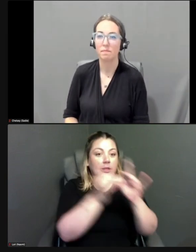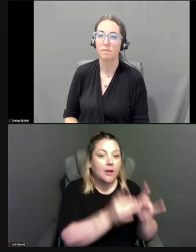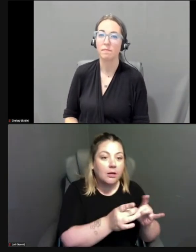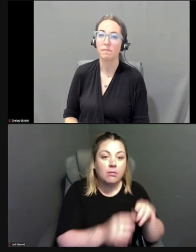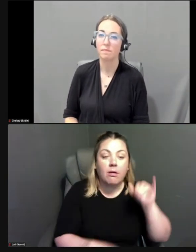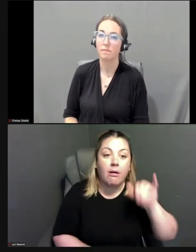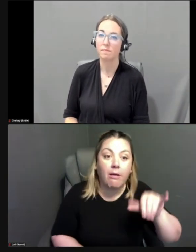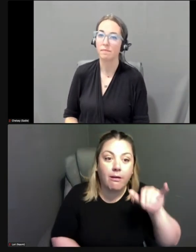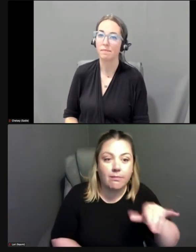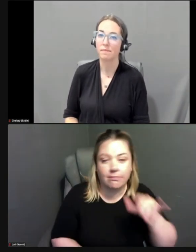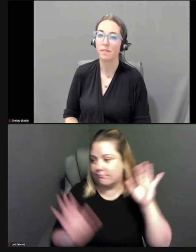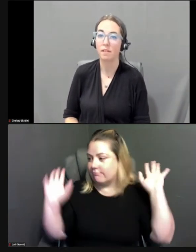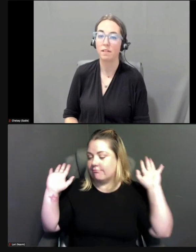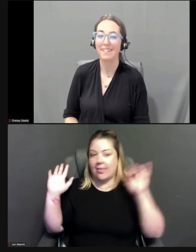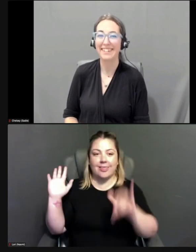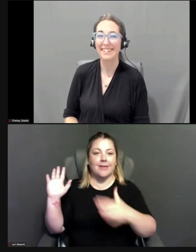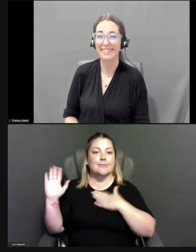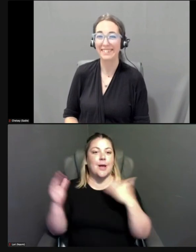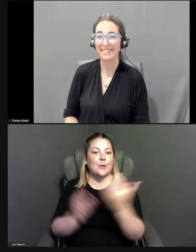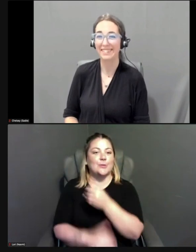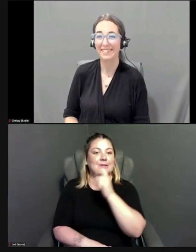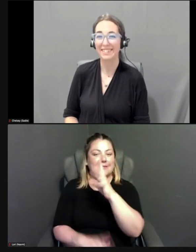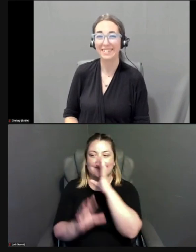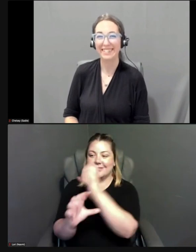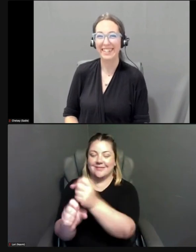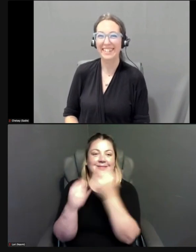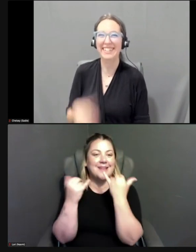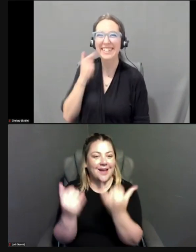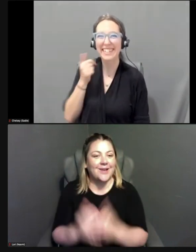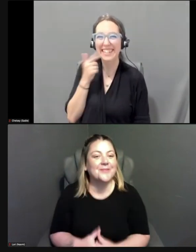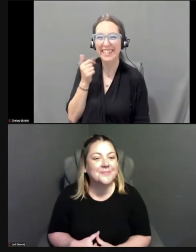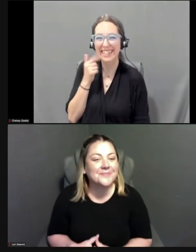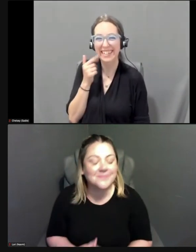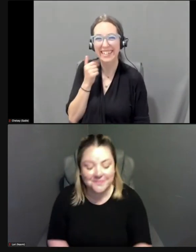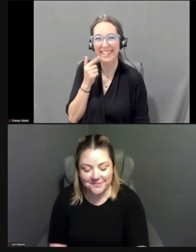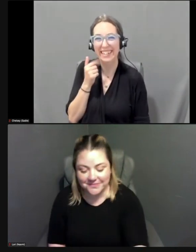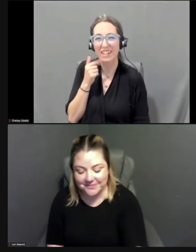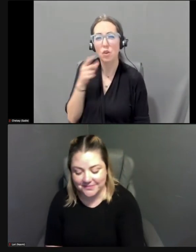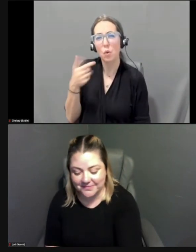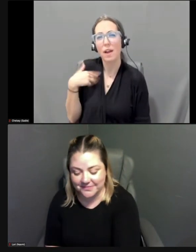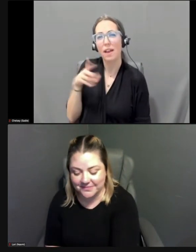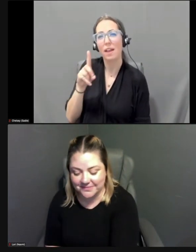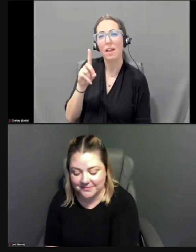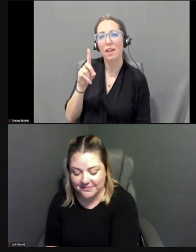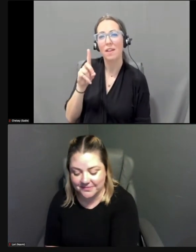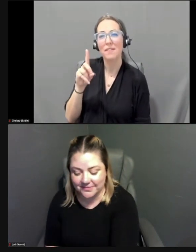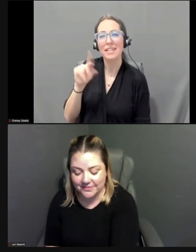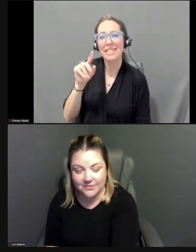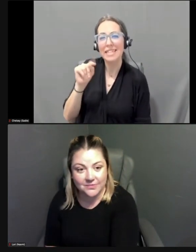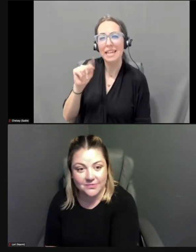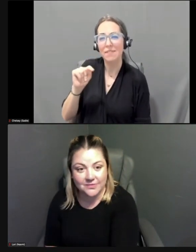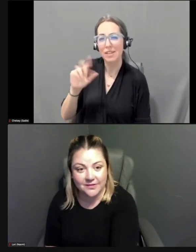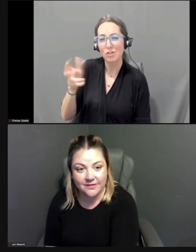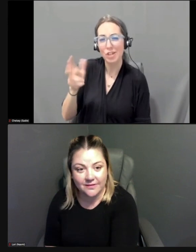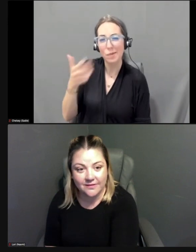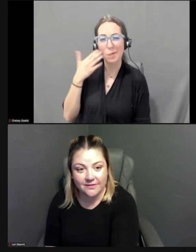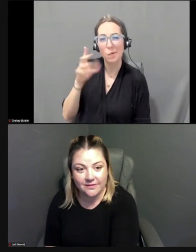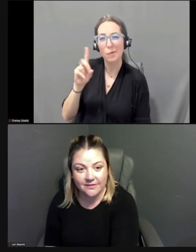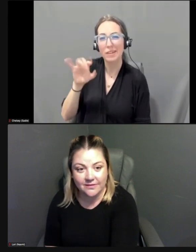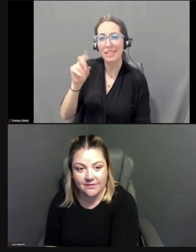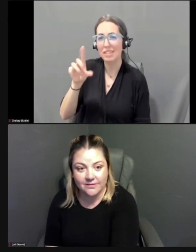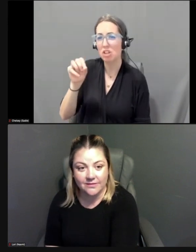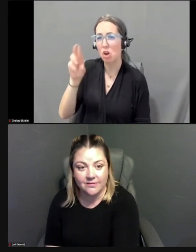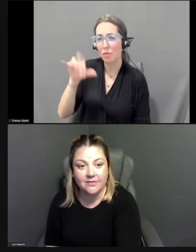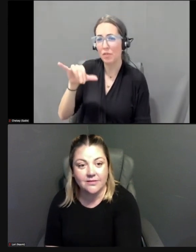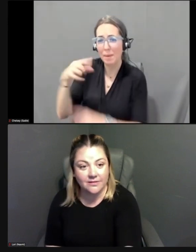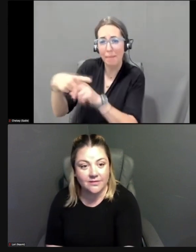new trash TV. Yes. Do you have Discovery Plus? No. Maybe? I don't know. It is